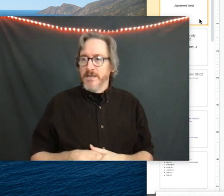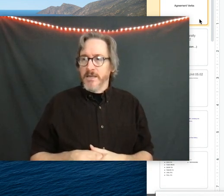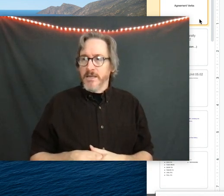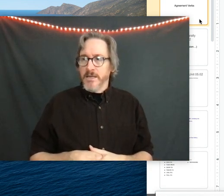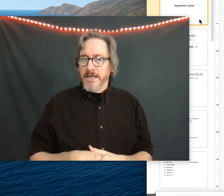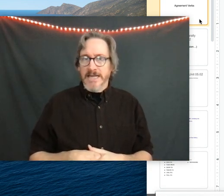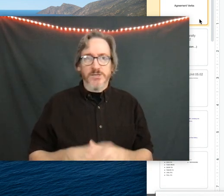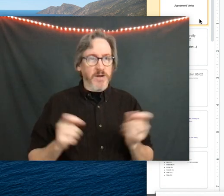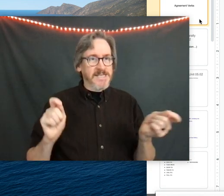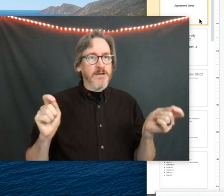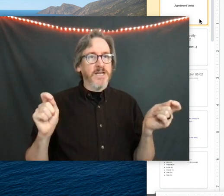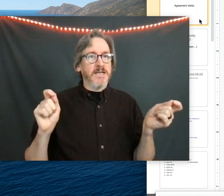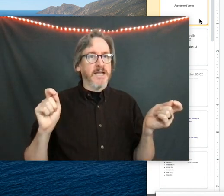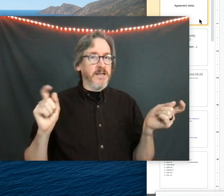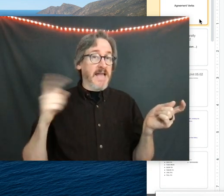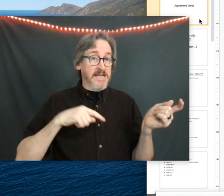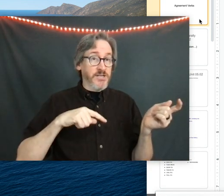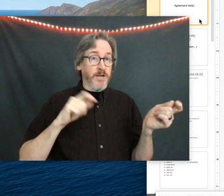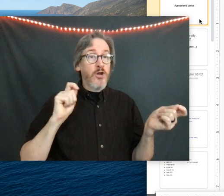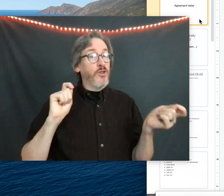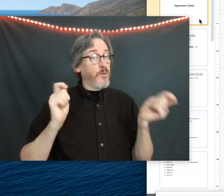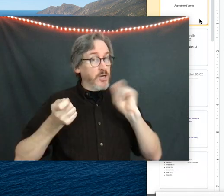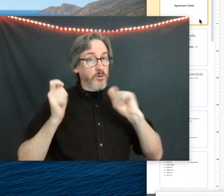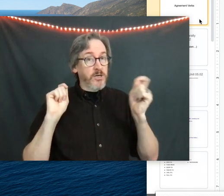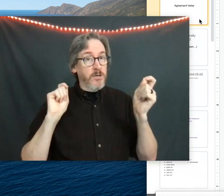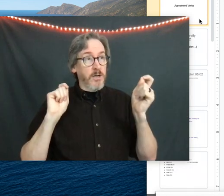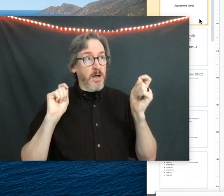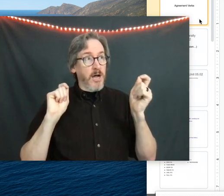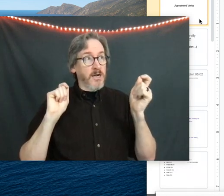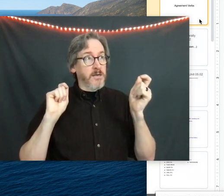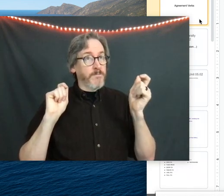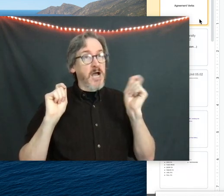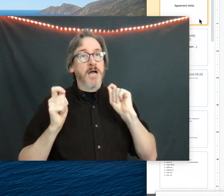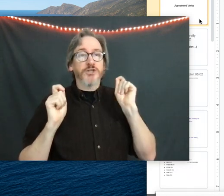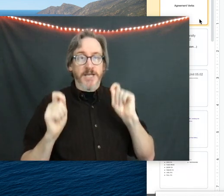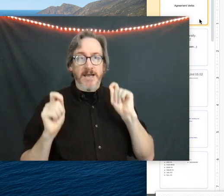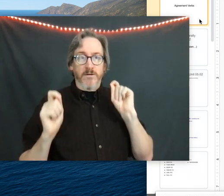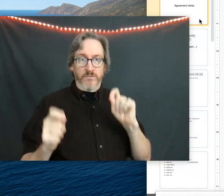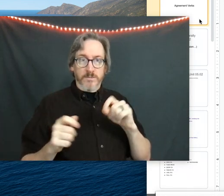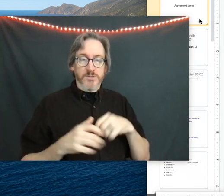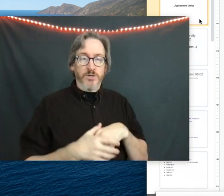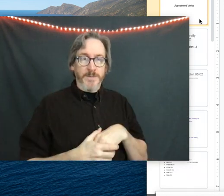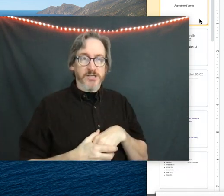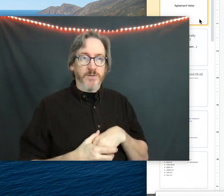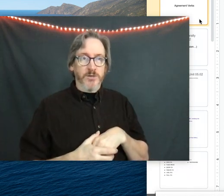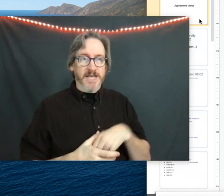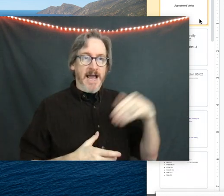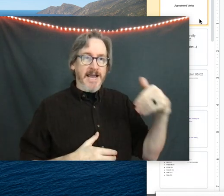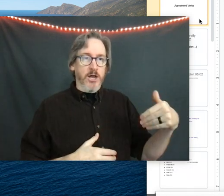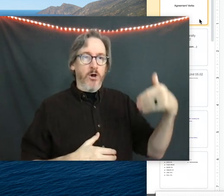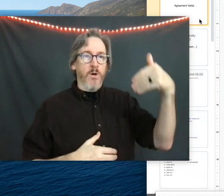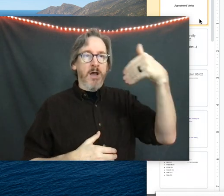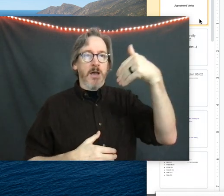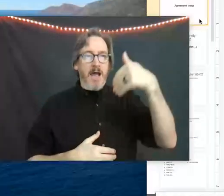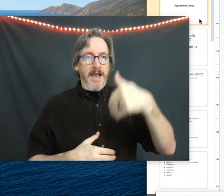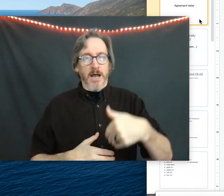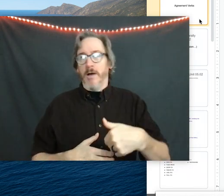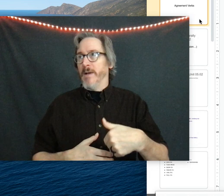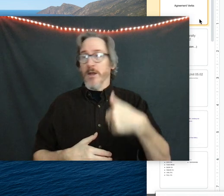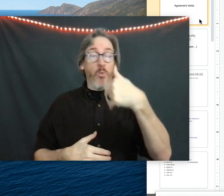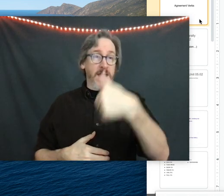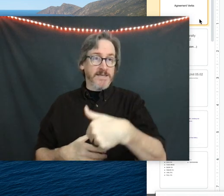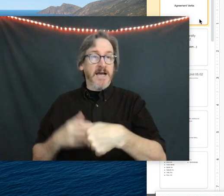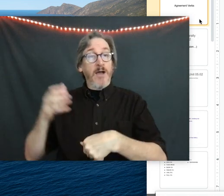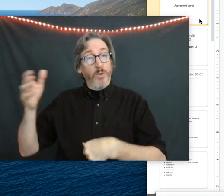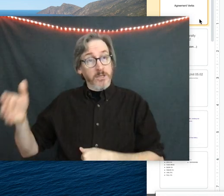And it's when I said we did in the last unit that we don't conjugate our verbs, which means we don't say I go,